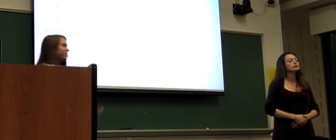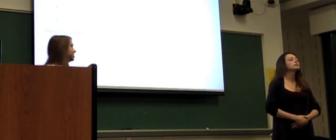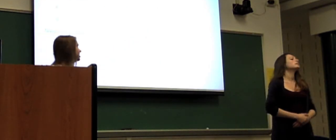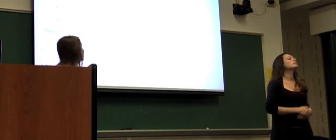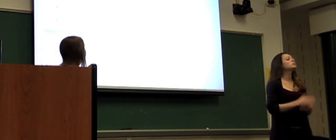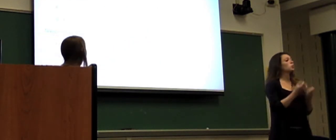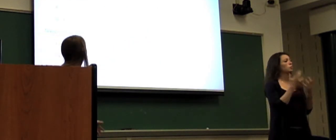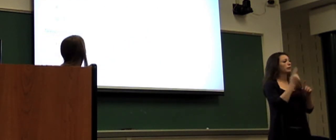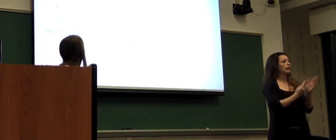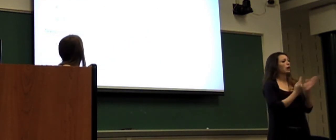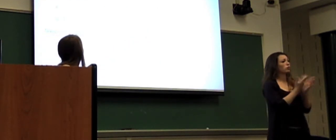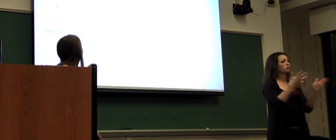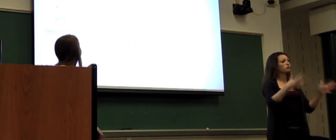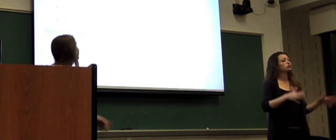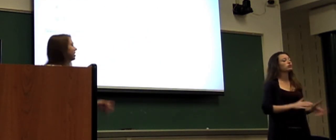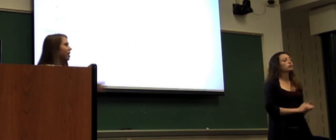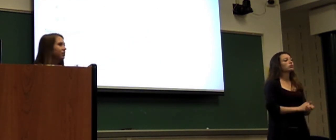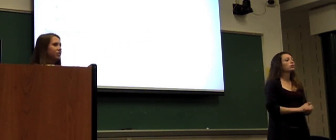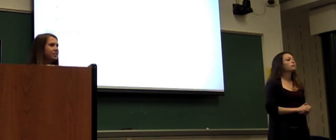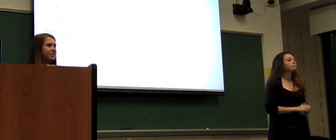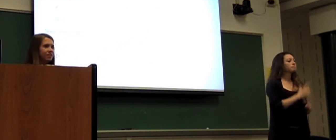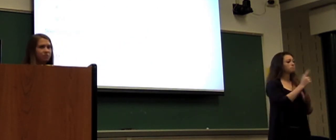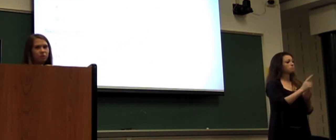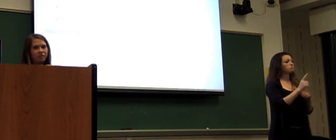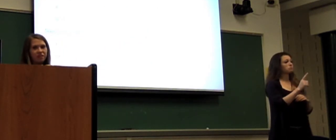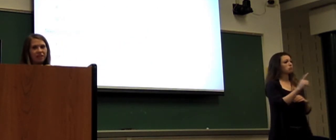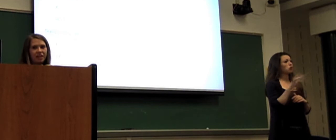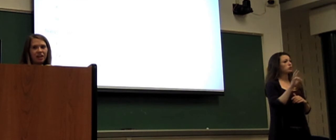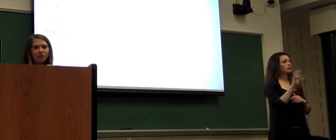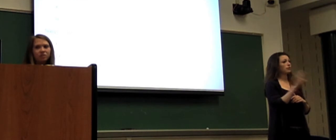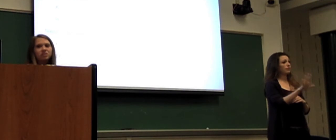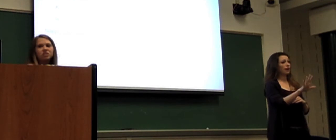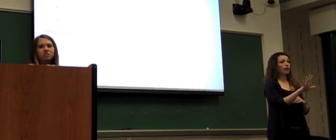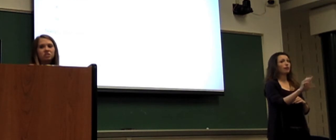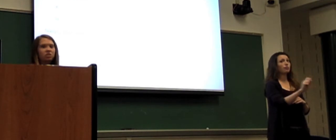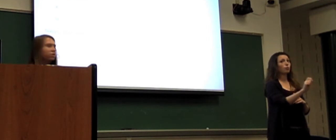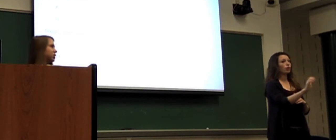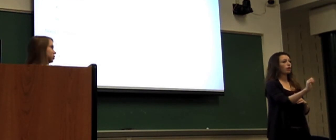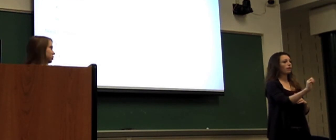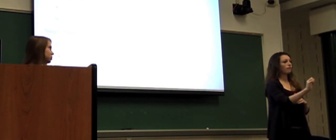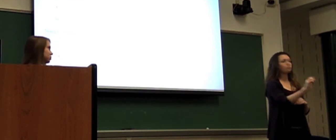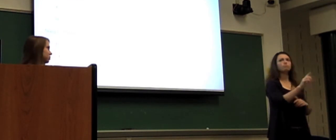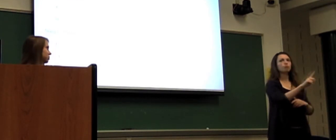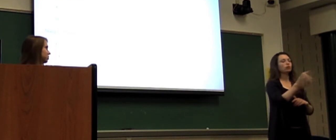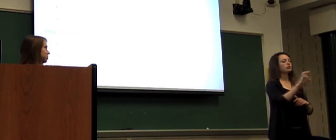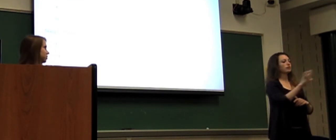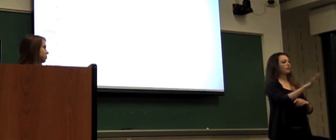How many hours did I complete? I did 107.58 hours,